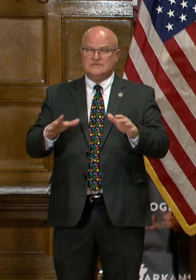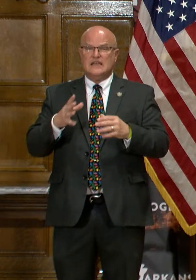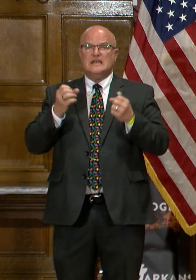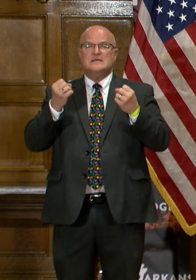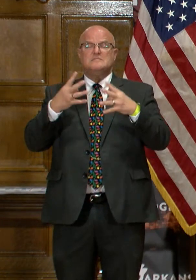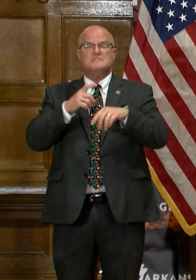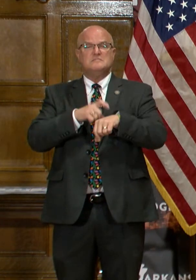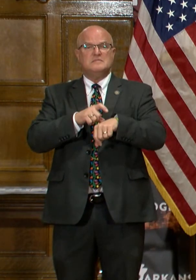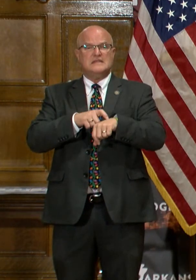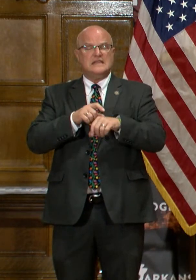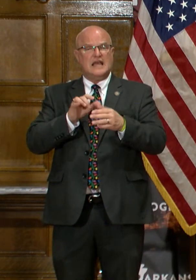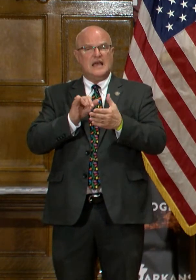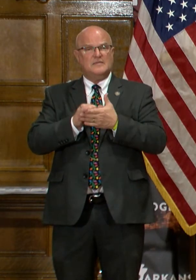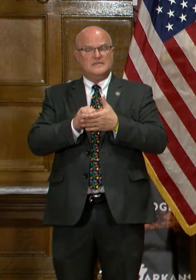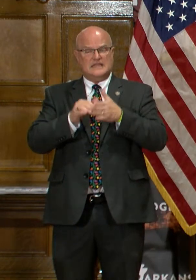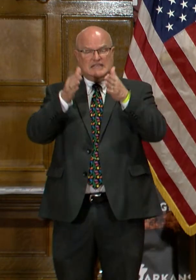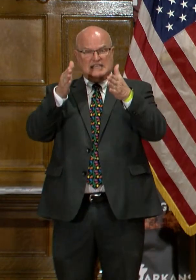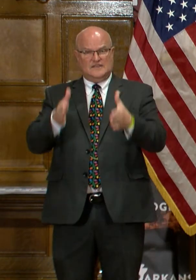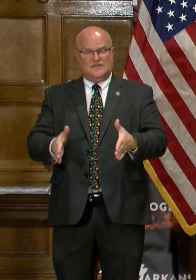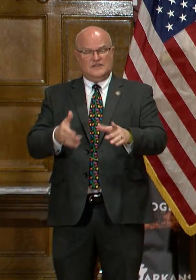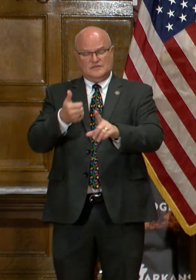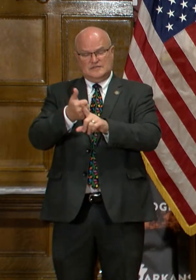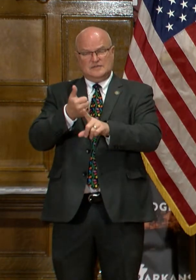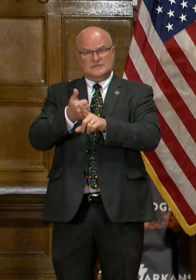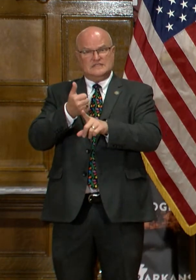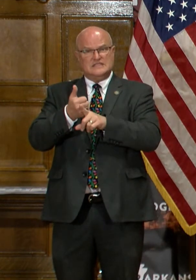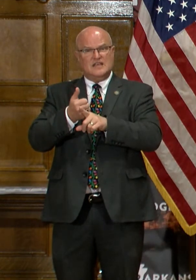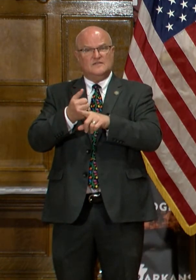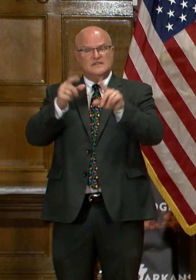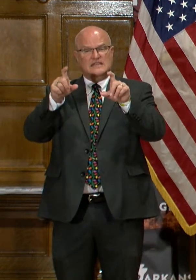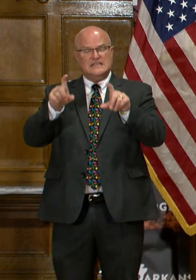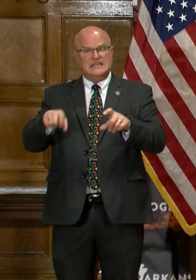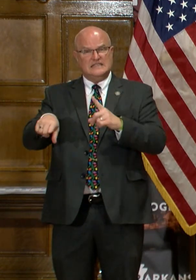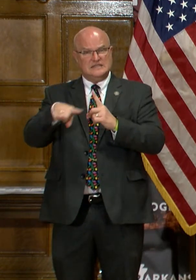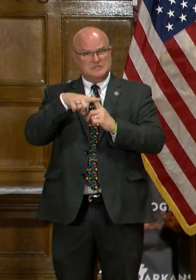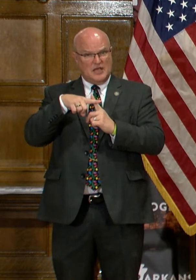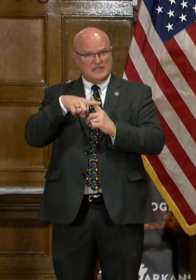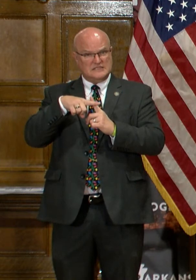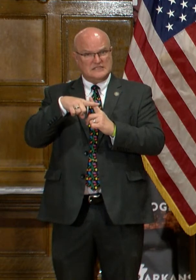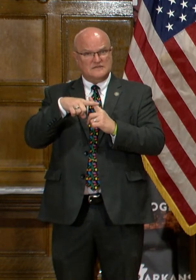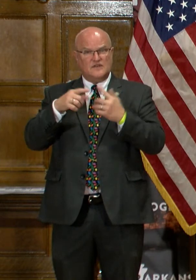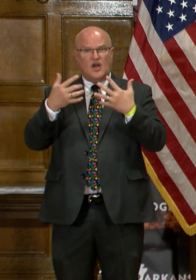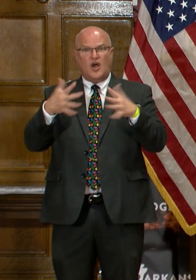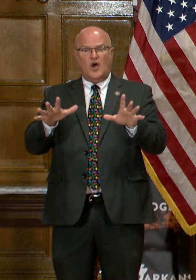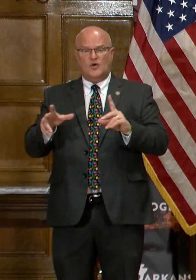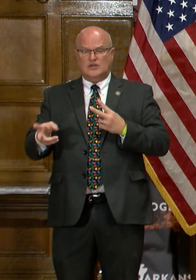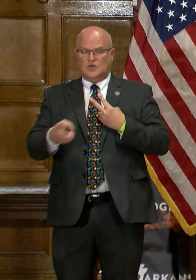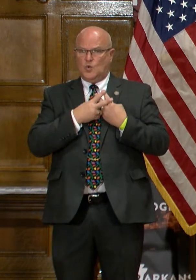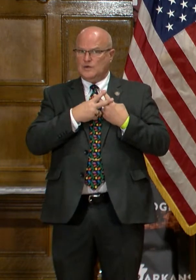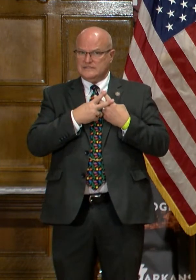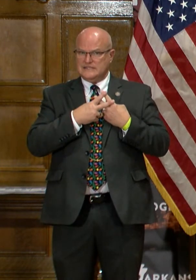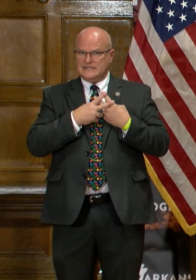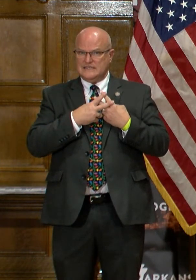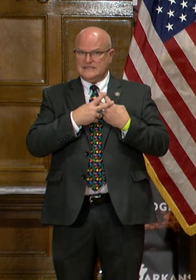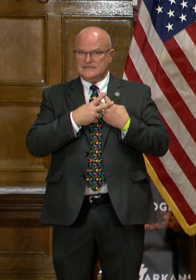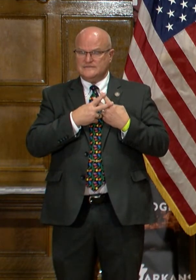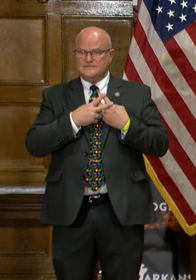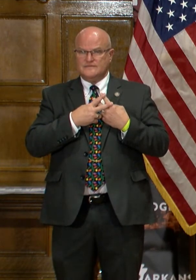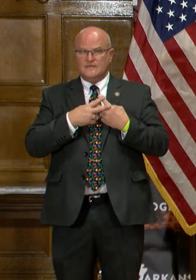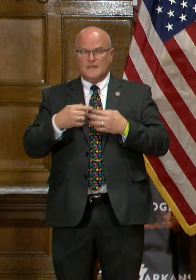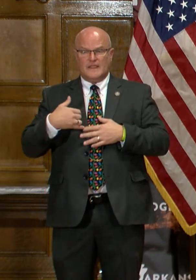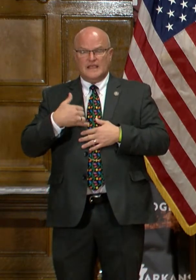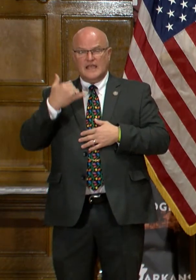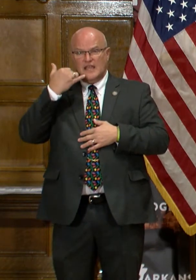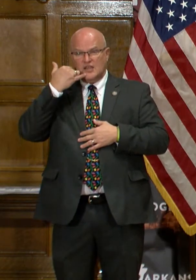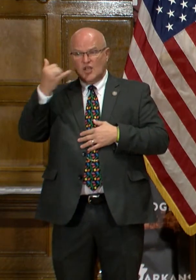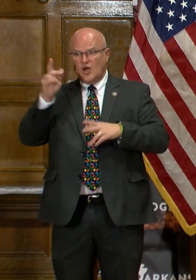many times the individual who has tested positive has already quarantined, has already called a